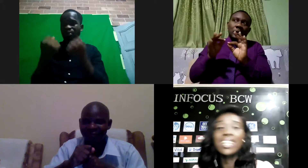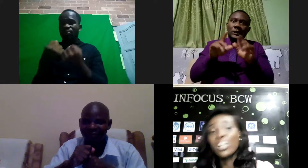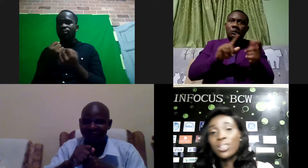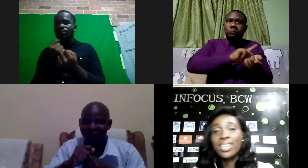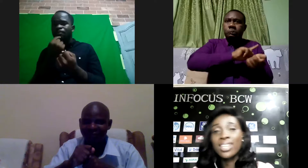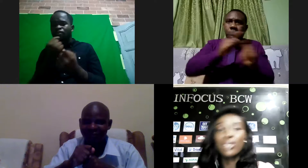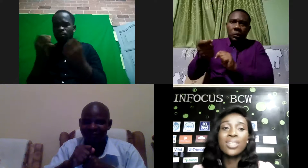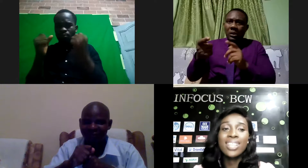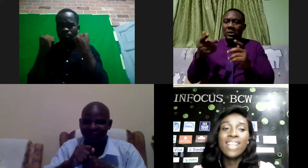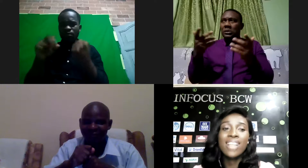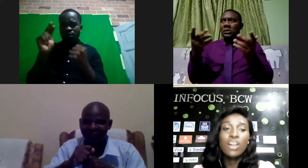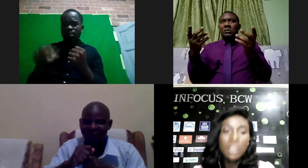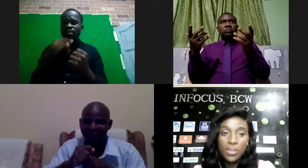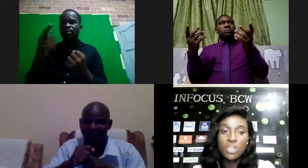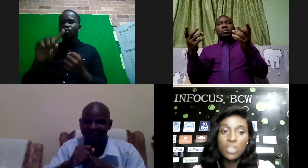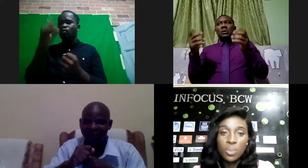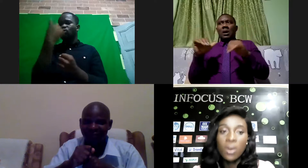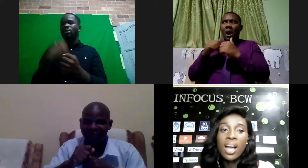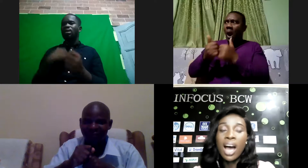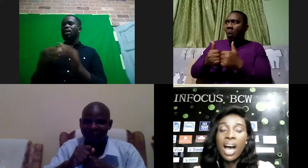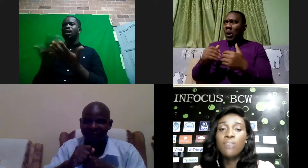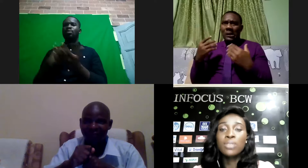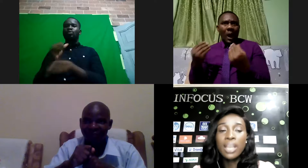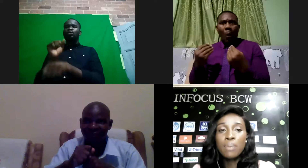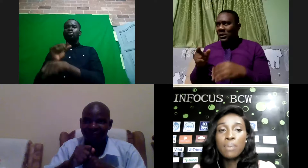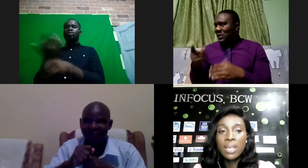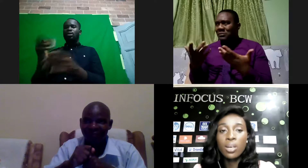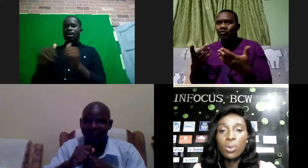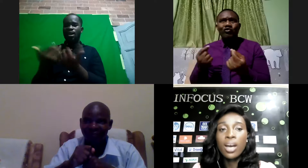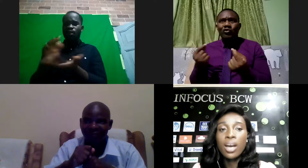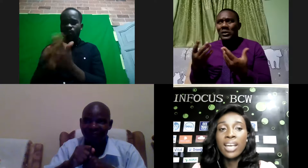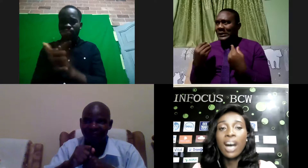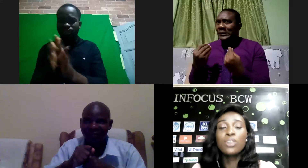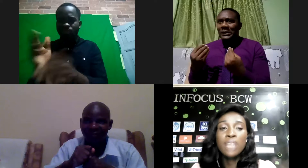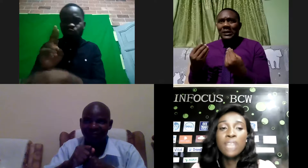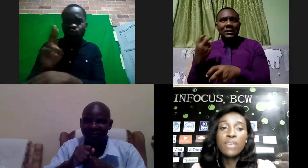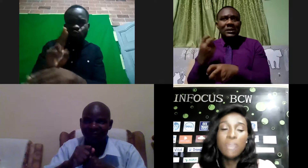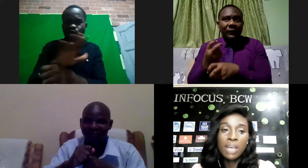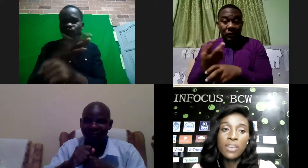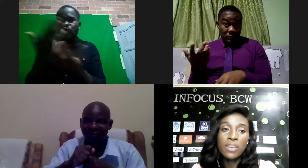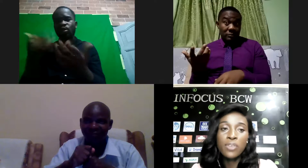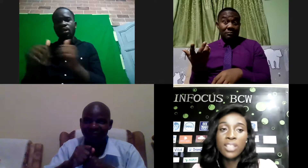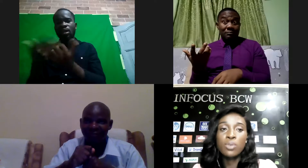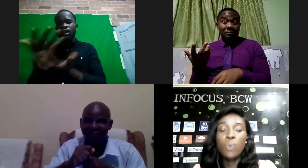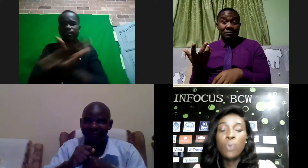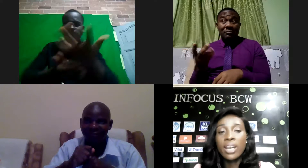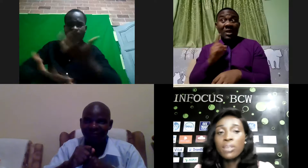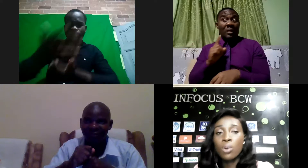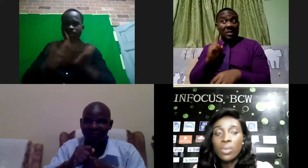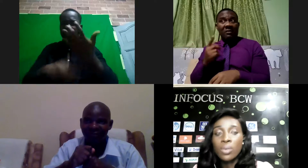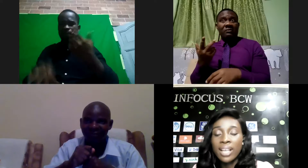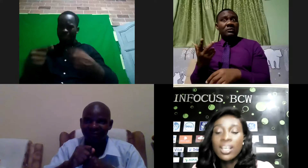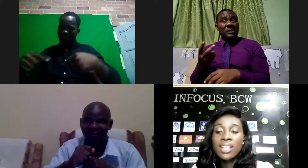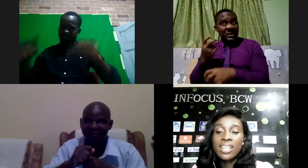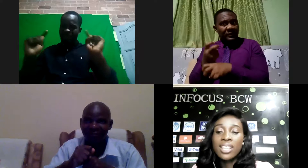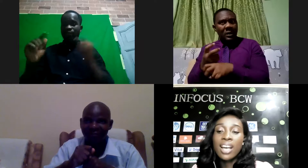they are not there, the question is how do they function well? How do they mingle? And how do they even become very effective with whatever goal